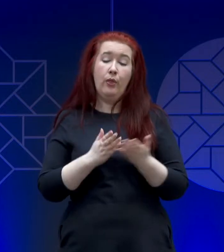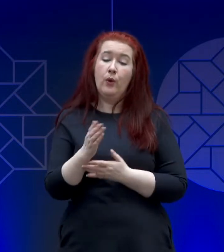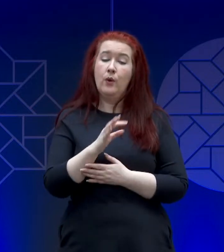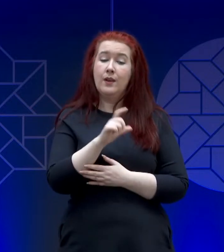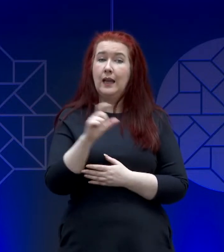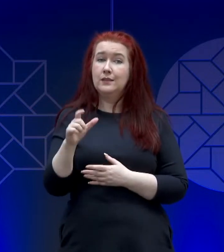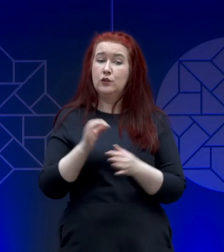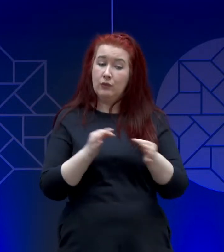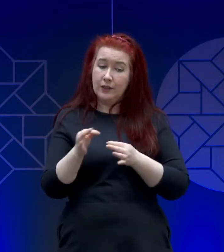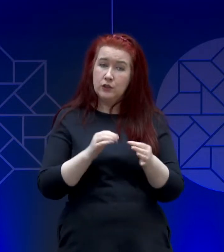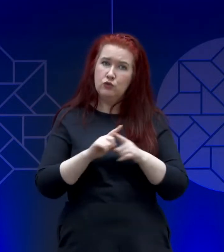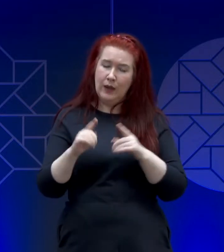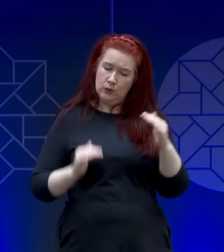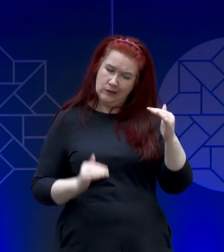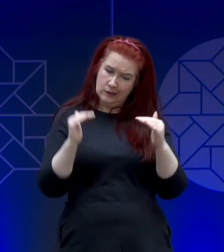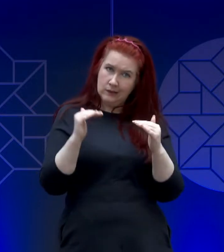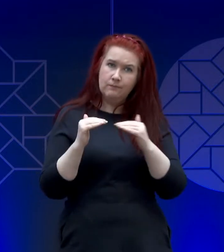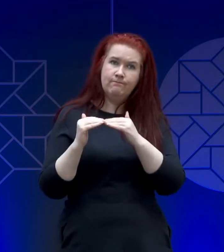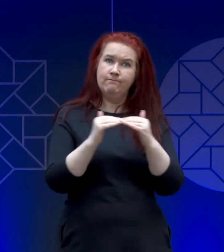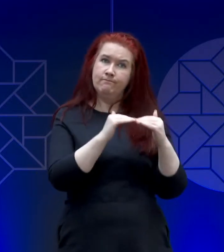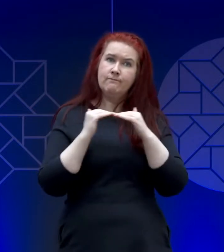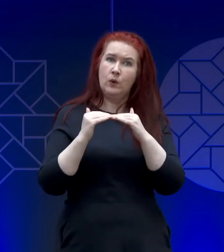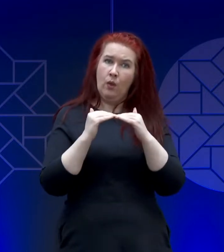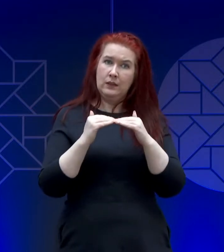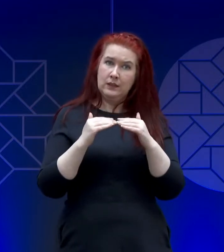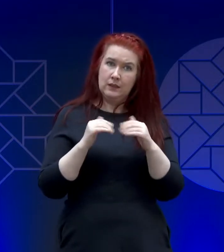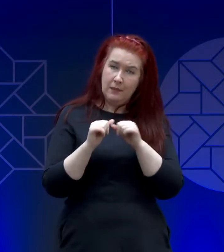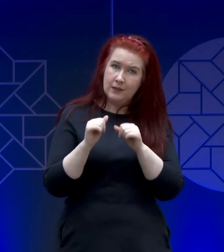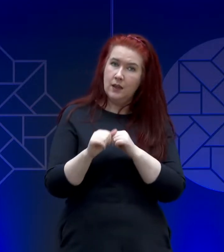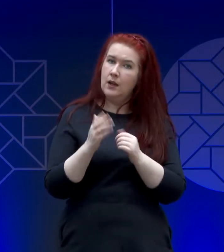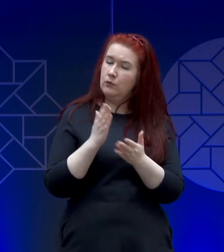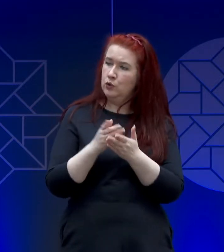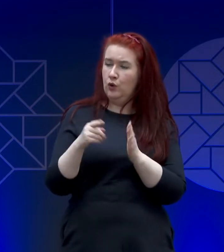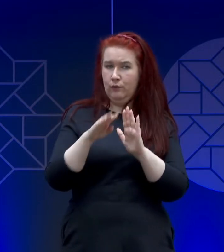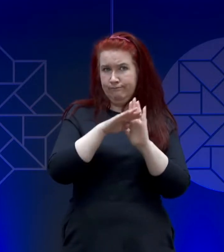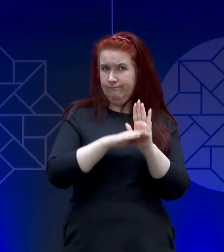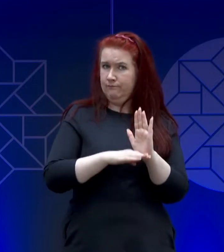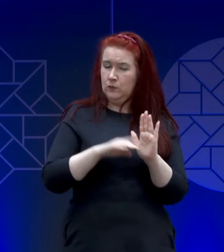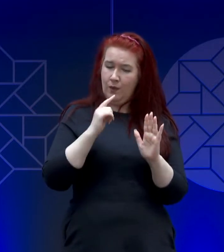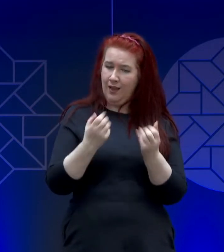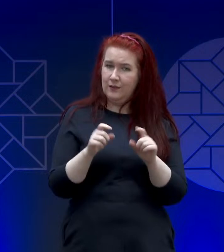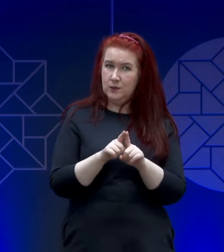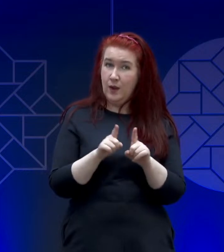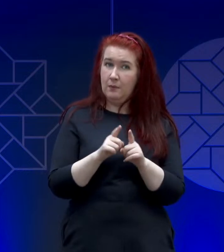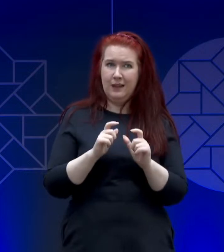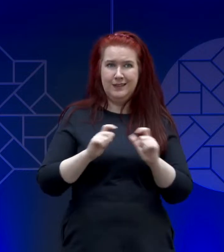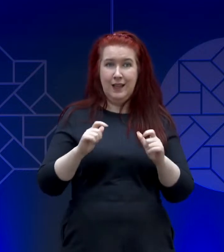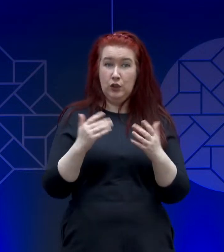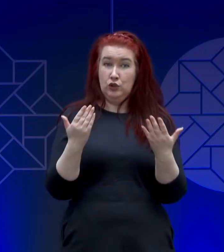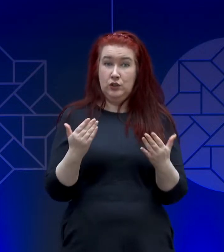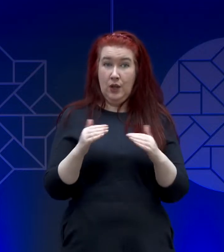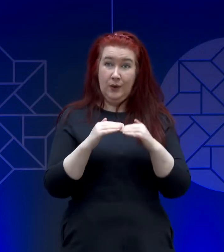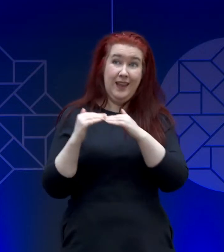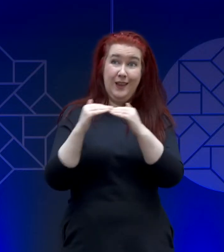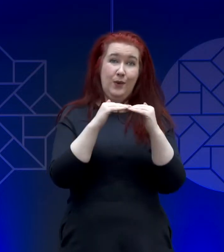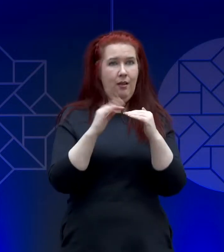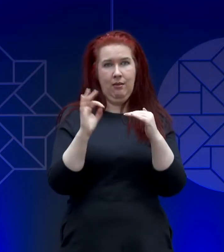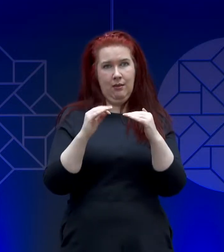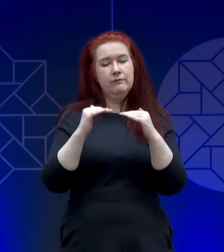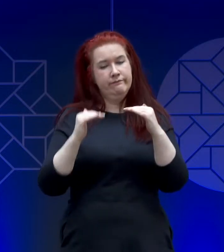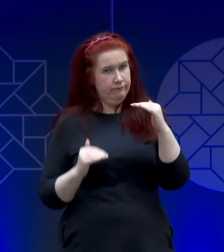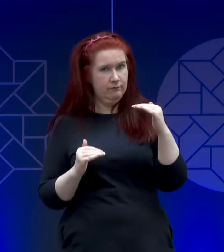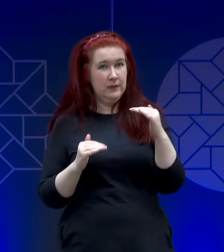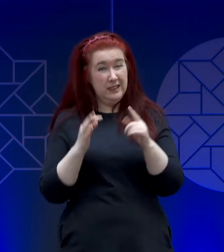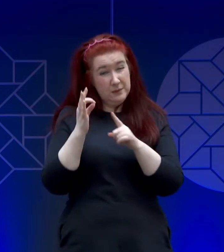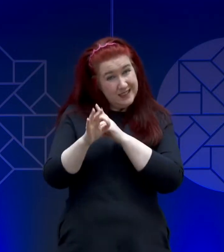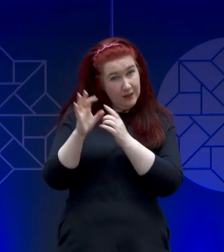strategy, and I expect we'll see it through this new publication as well. I guess for me then, it's specifically related to